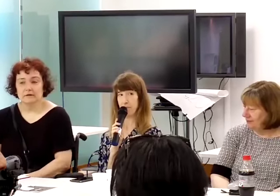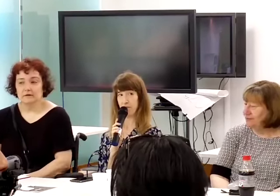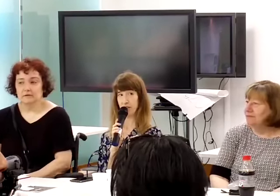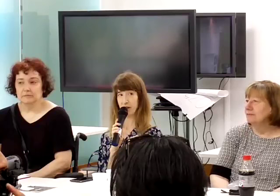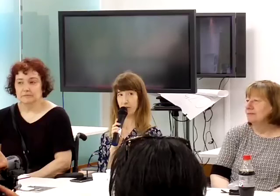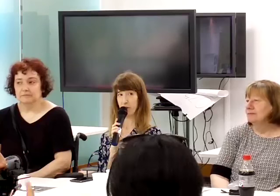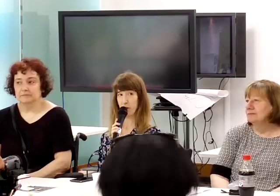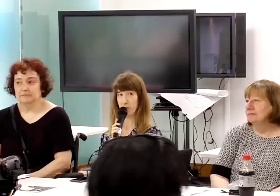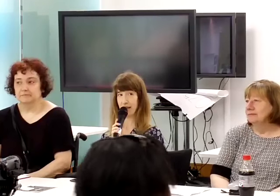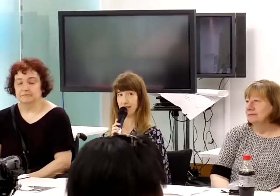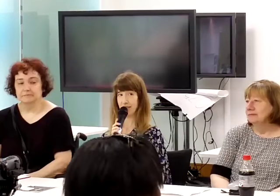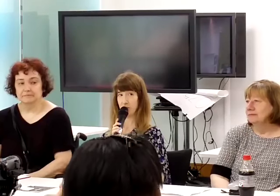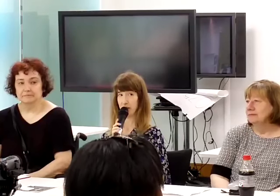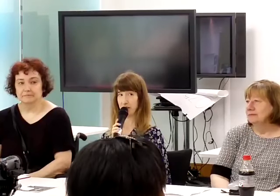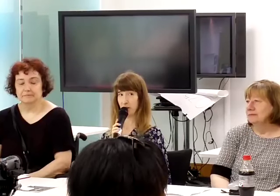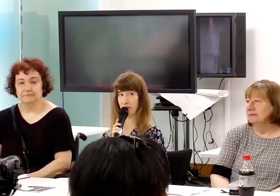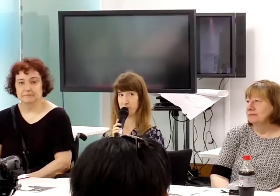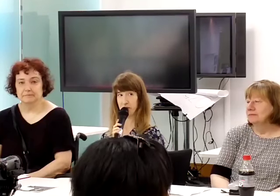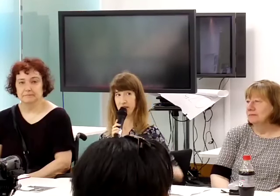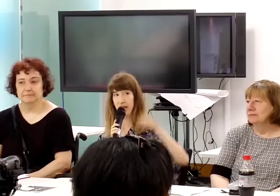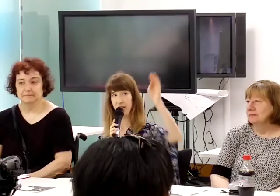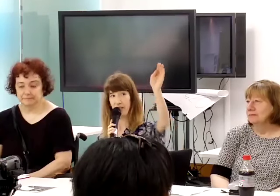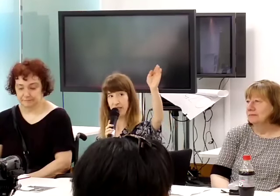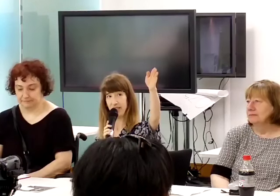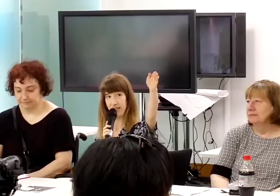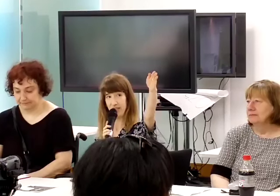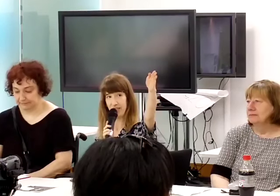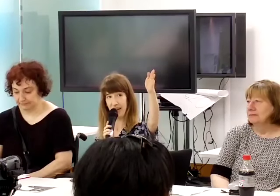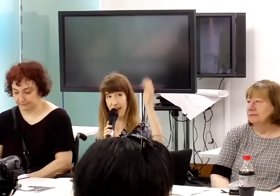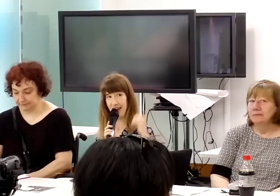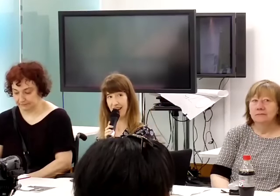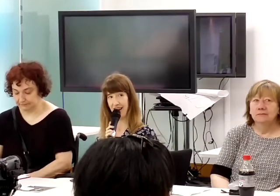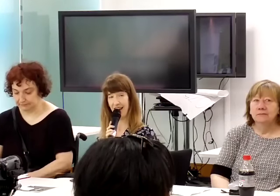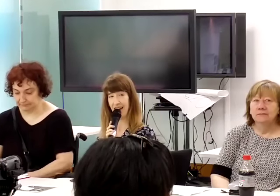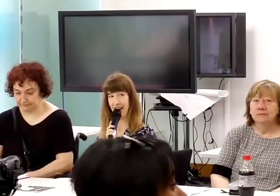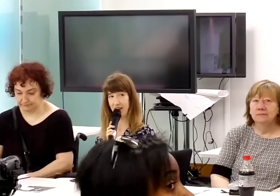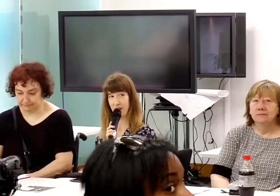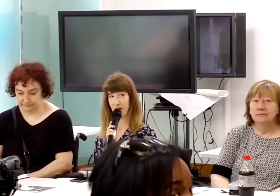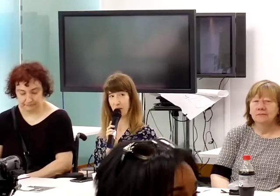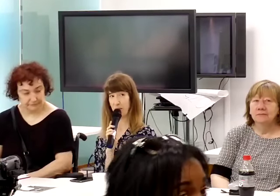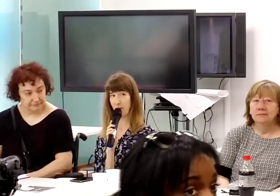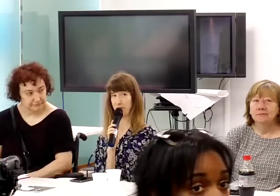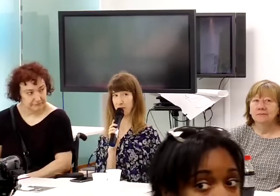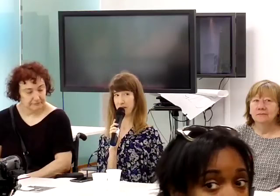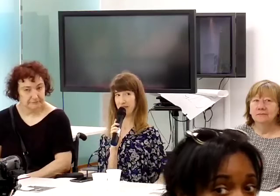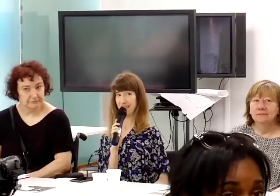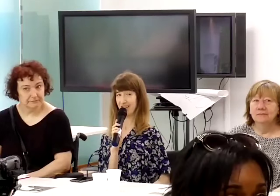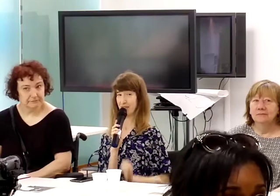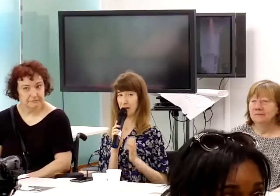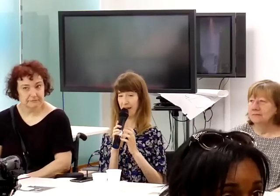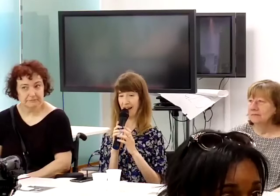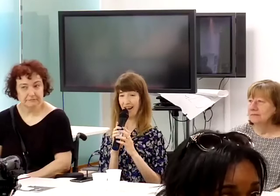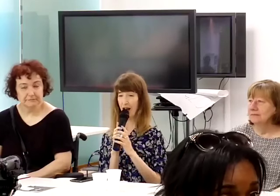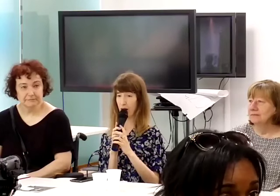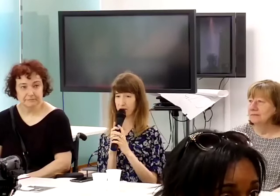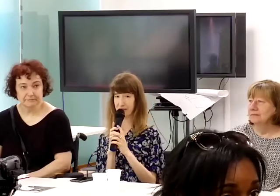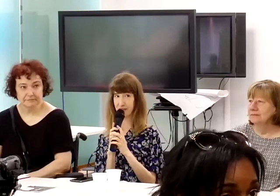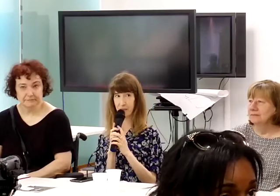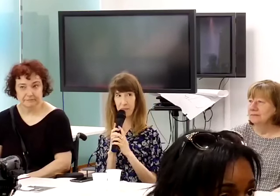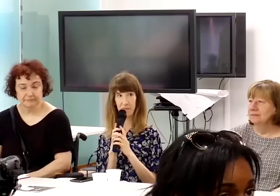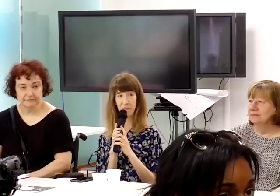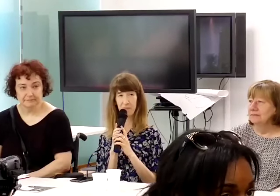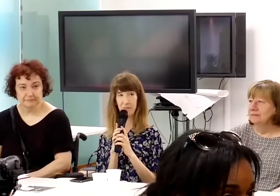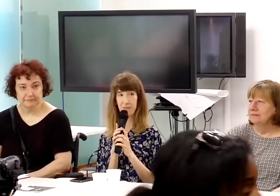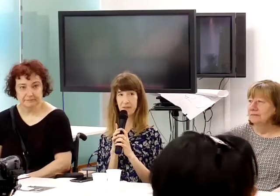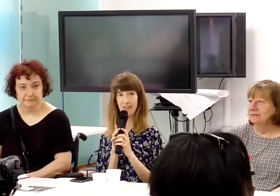about featuring in the film and talking to her afterwards, she is just there, and you can grab her afterwards to chat about that.